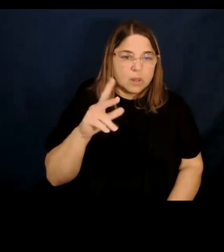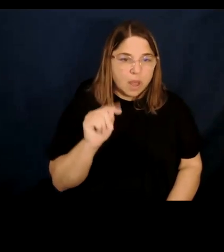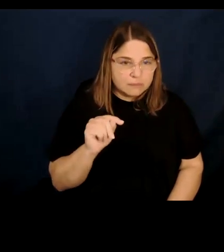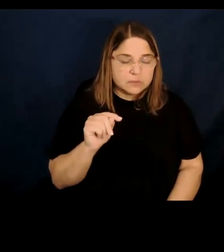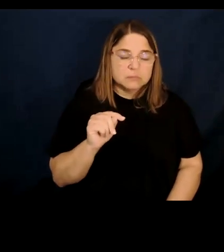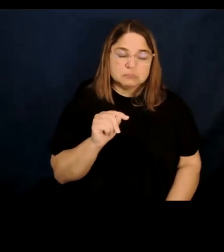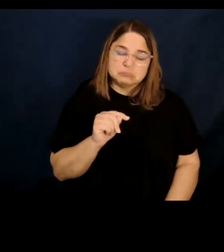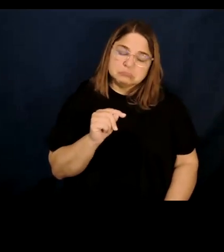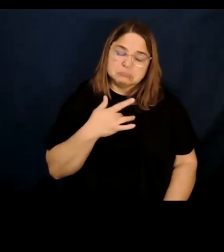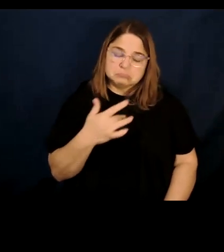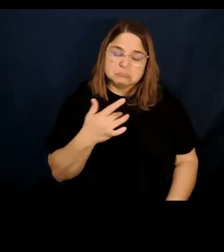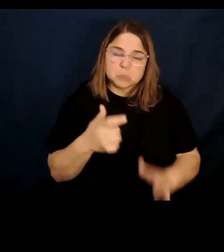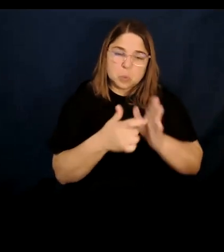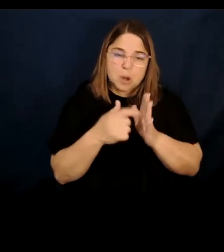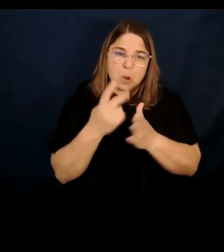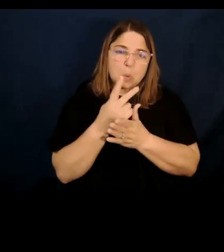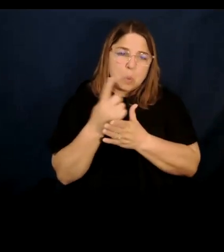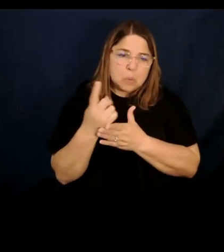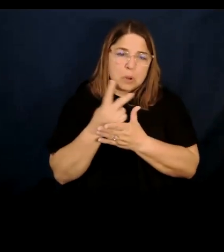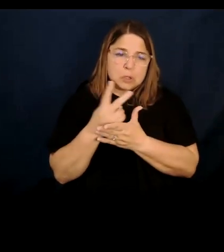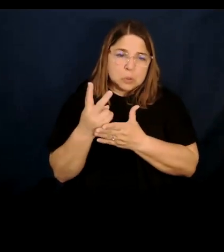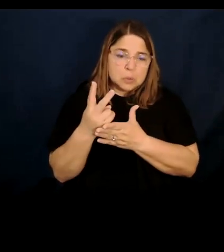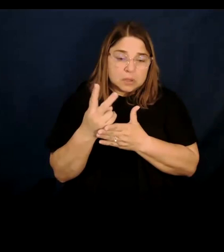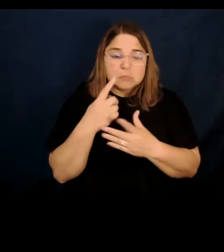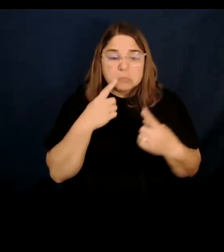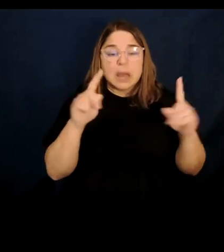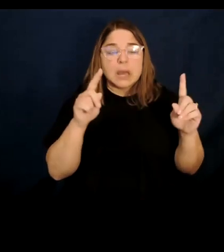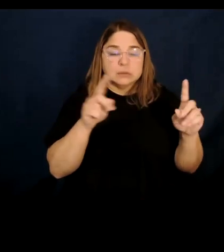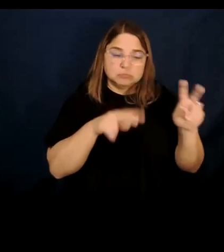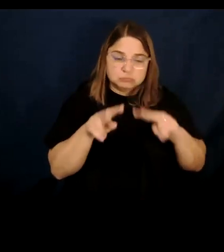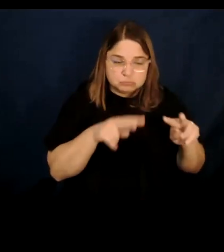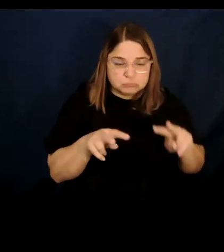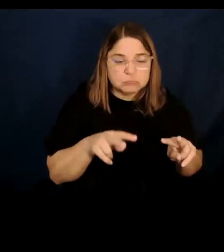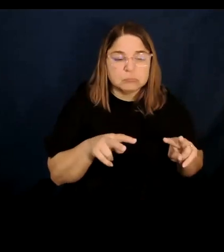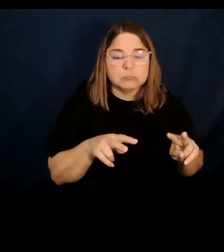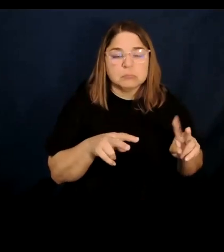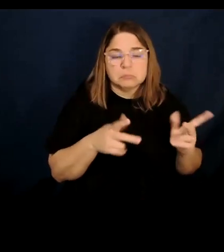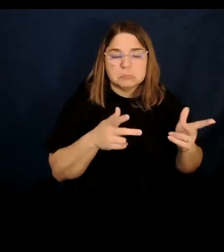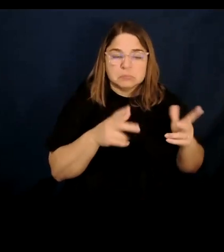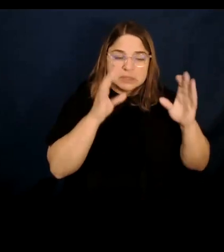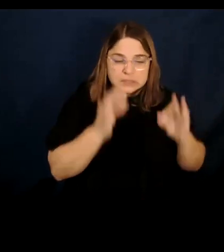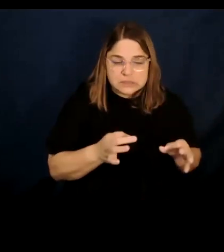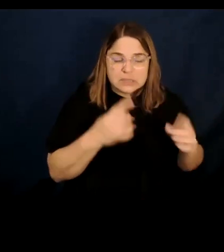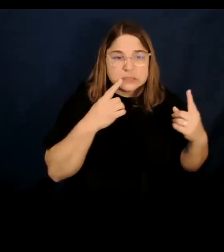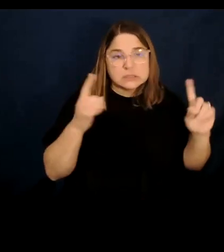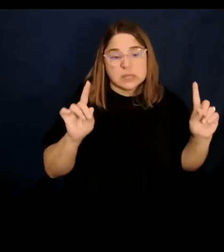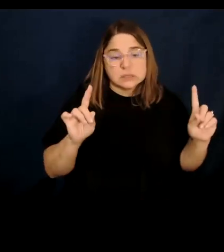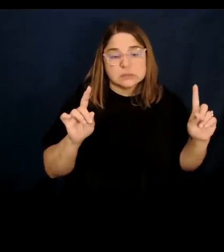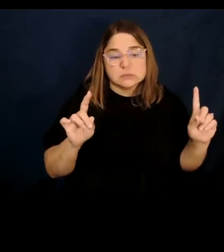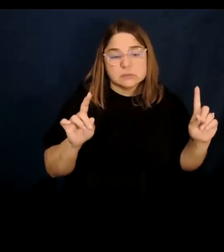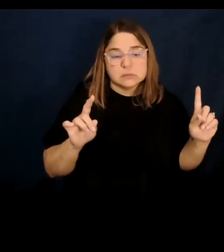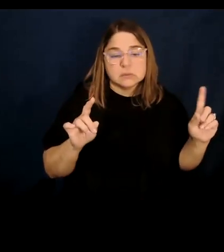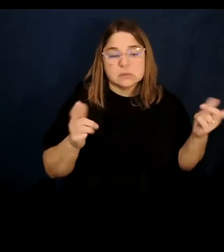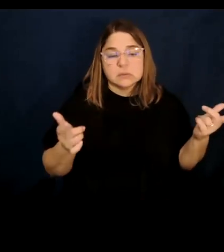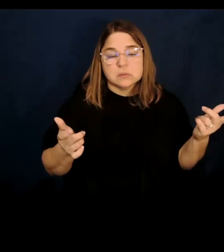or two before they can be evaluated for success. Now, for that 2 weeks before you can really determine whether the drug is successful, you're probably